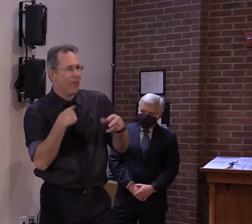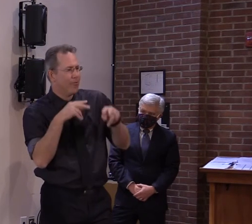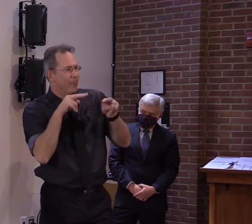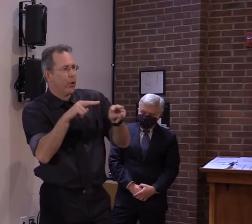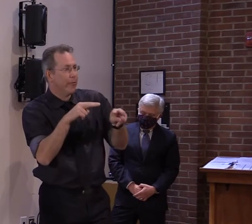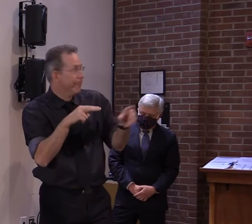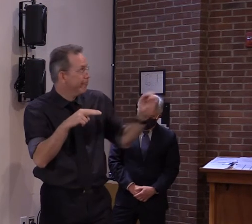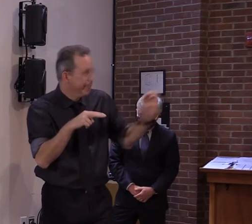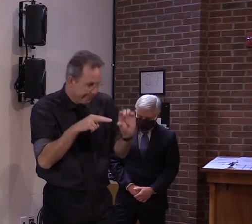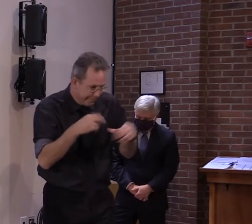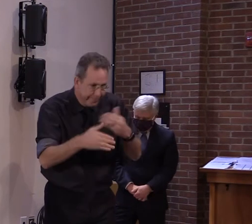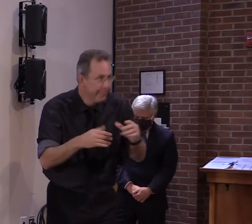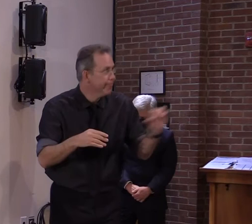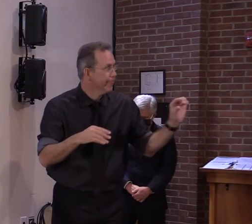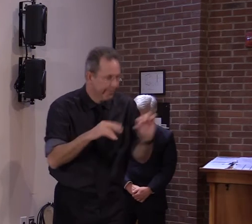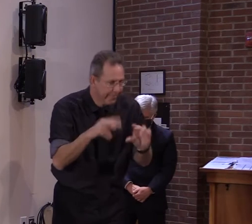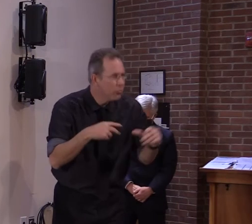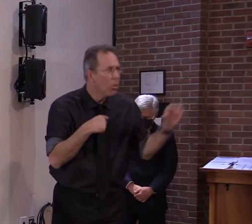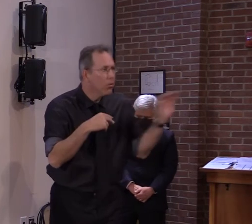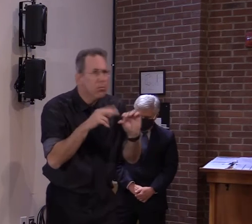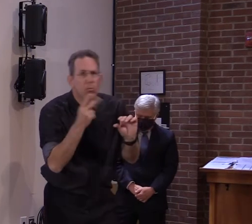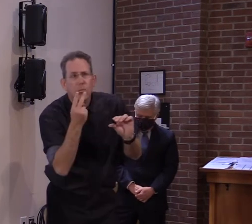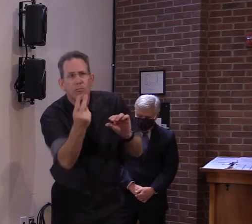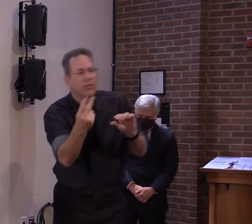the greatest need is. Okay, thanks. And also,